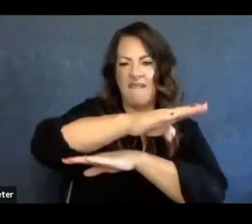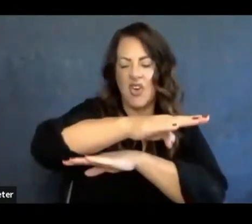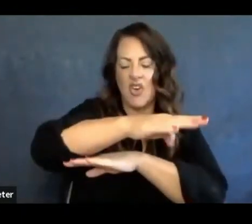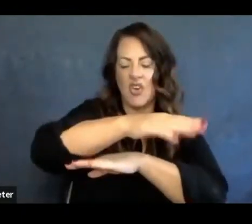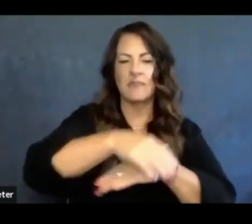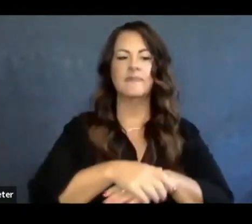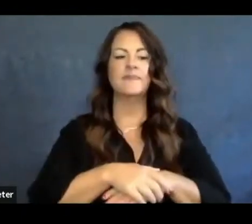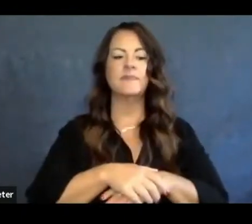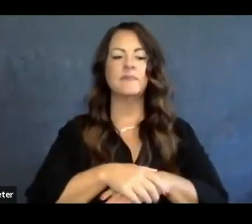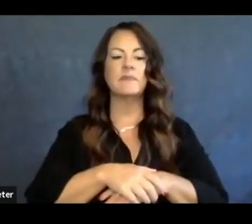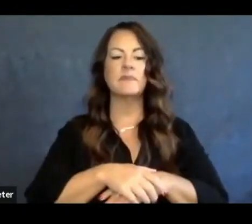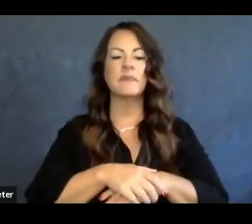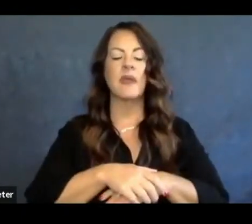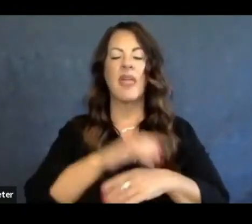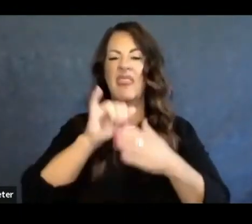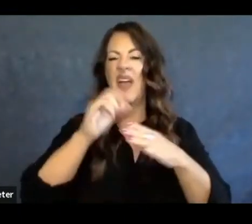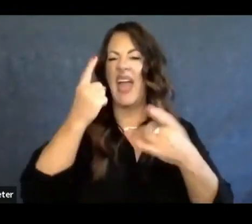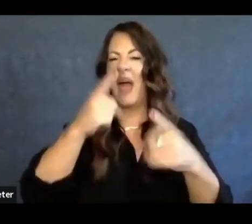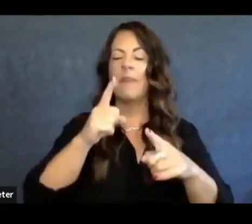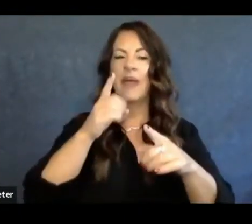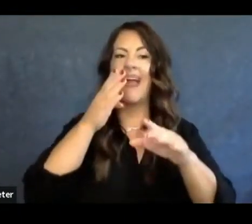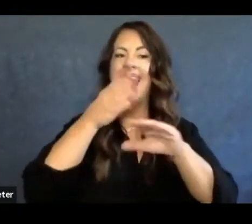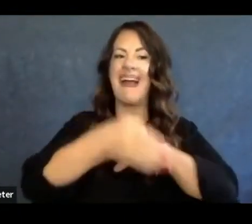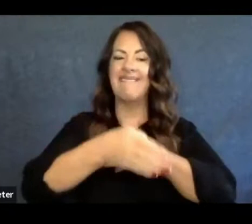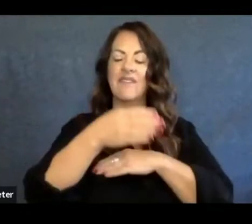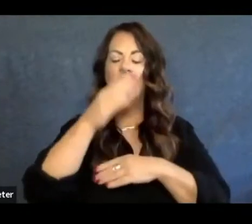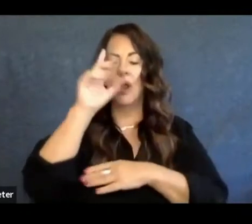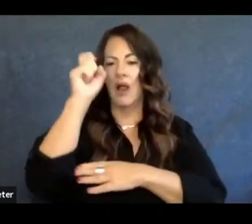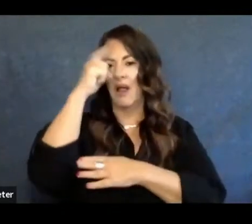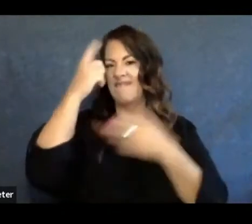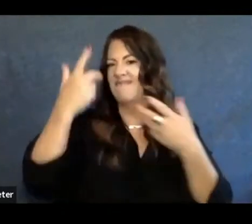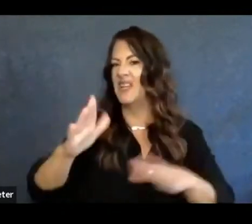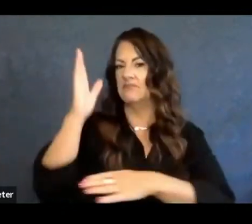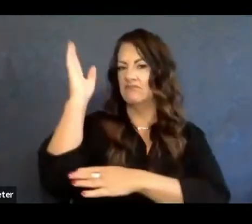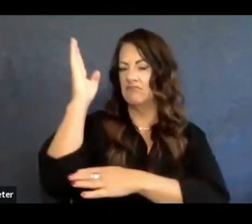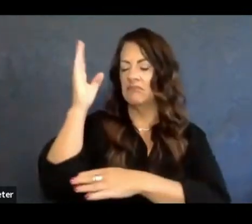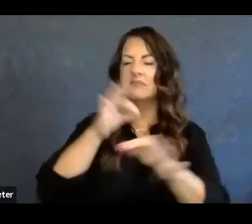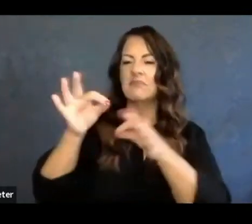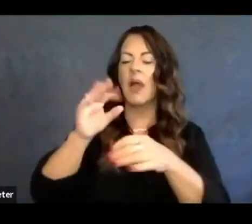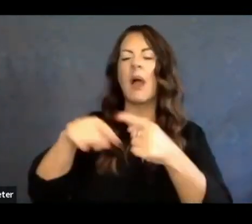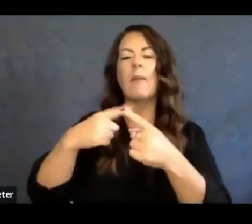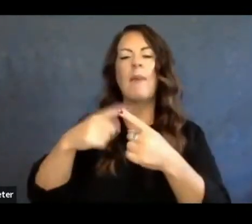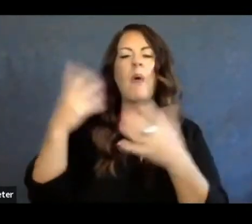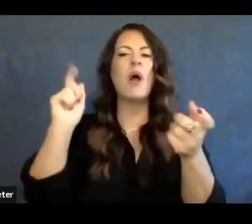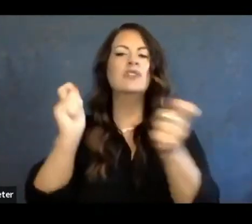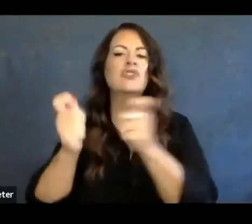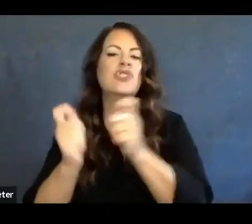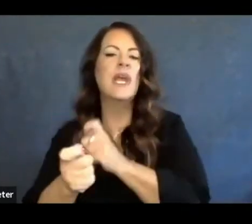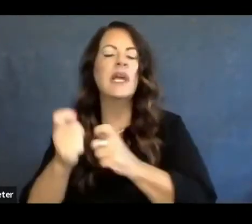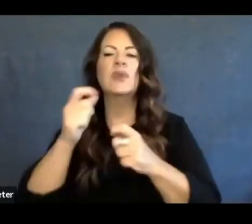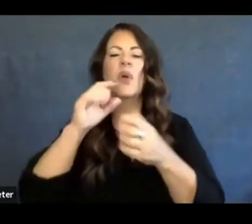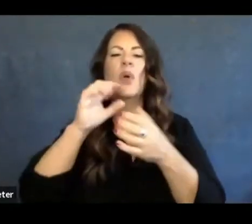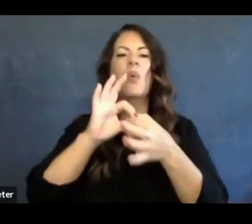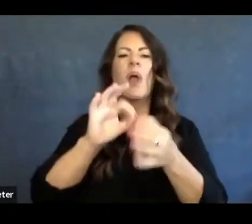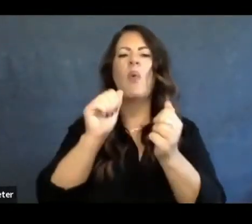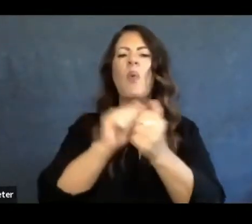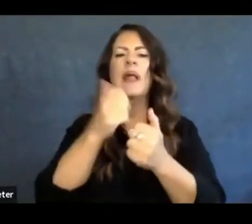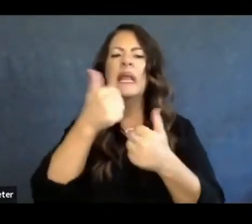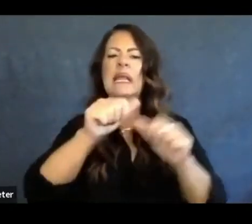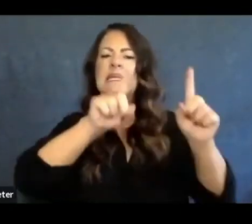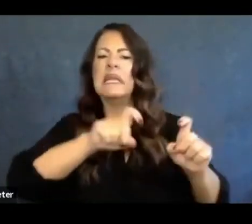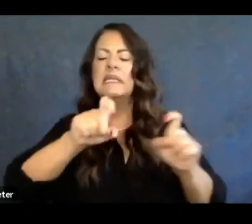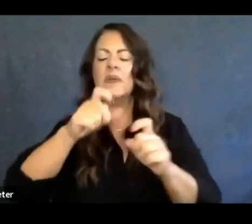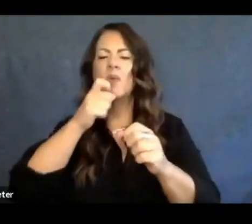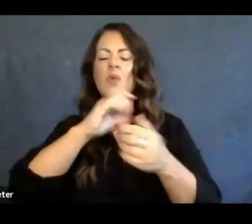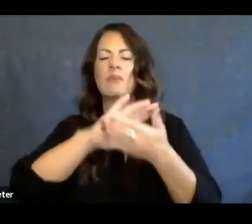the earlier press conference where the governor unveiled some of the changes in cases and test positivity. And we